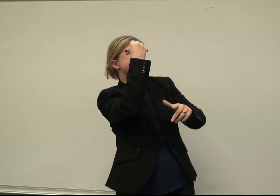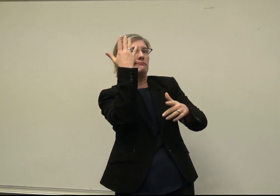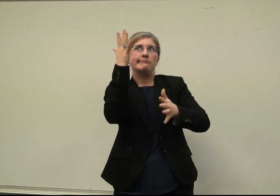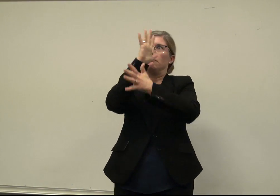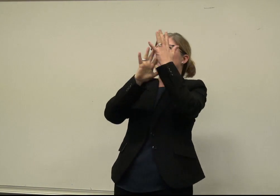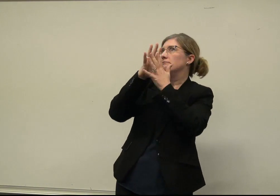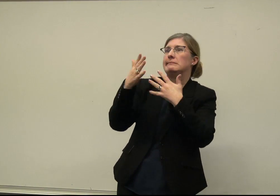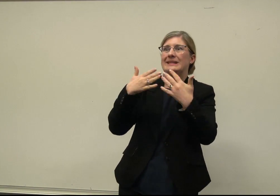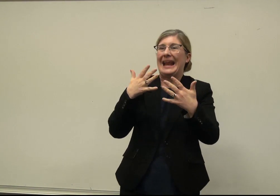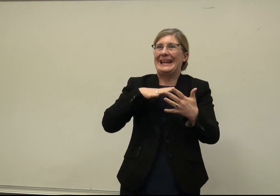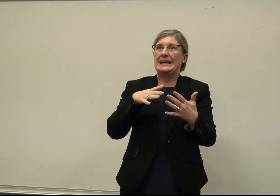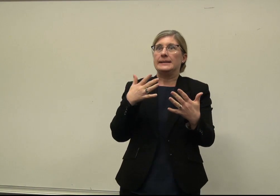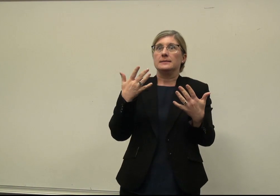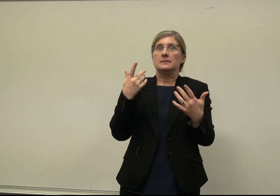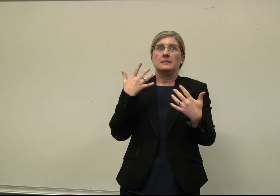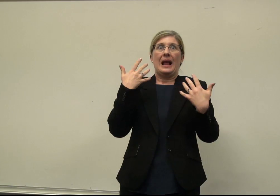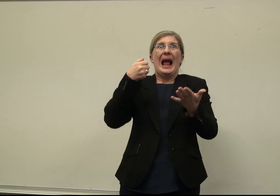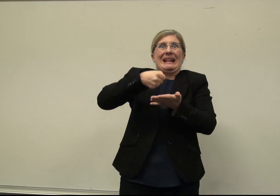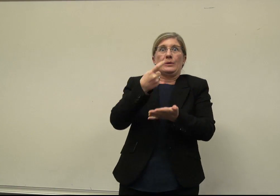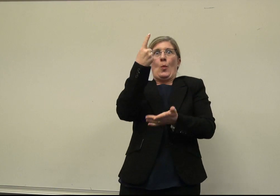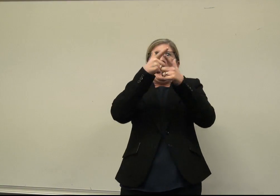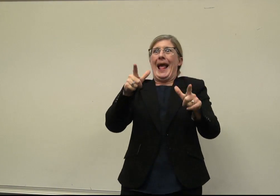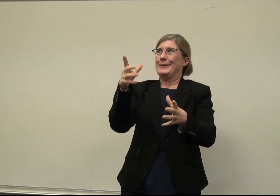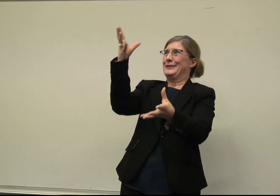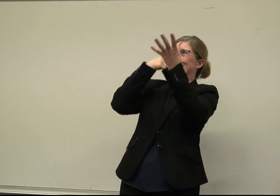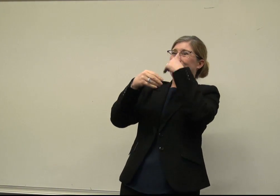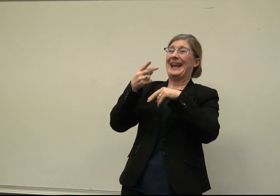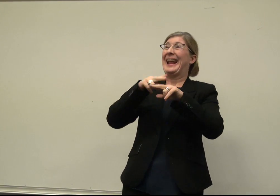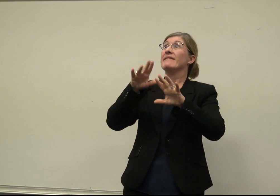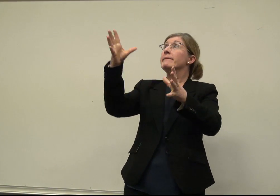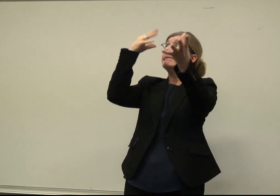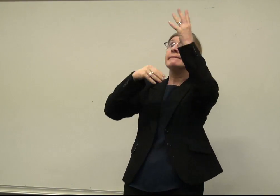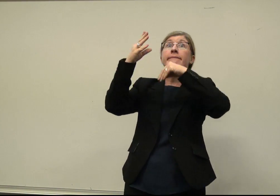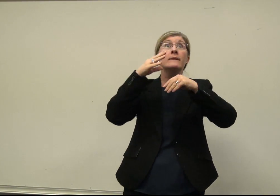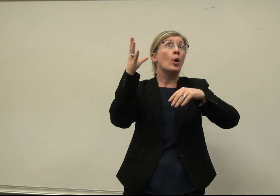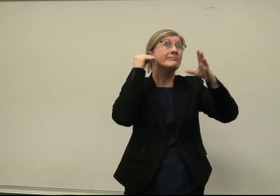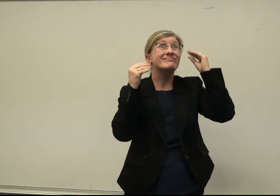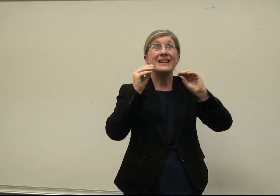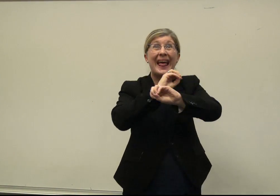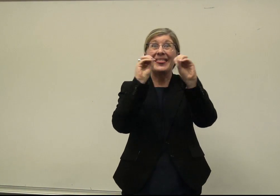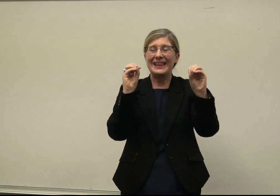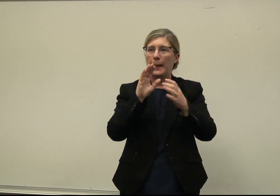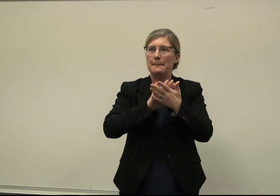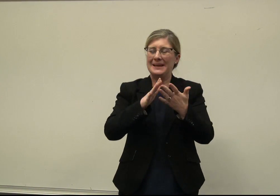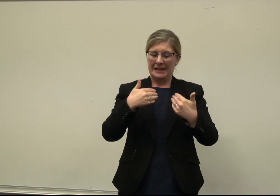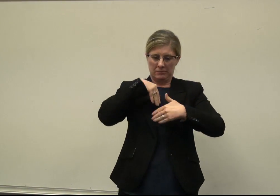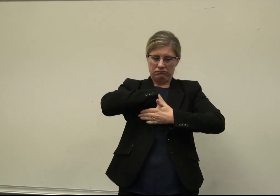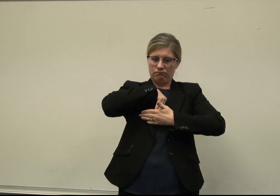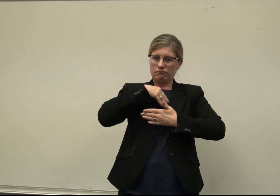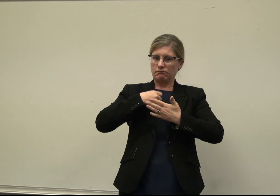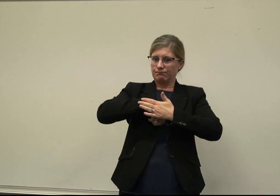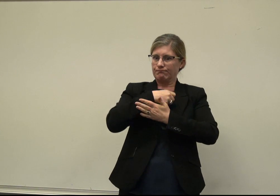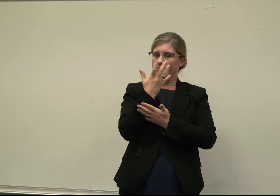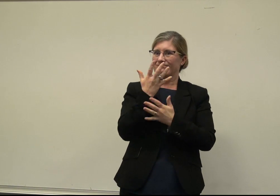in order to develop language properly. If there is no input in that initial stage, then language